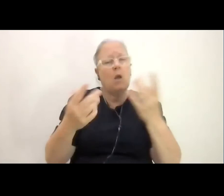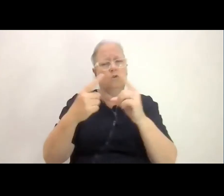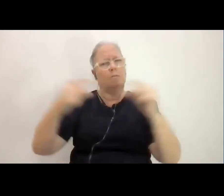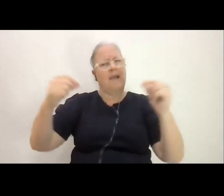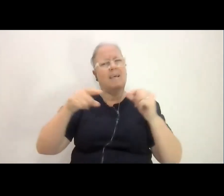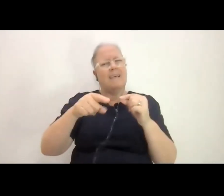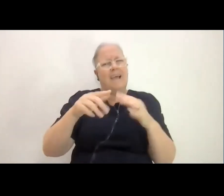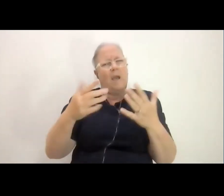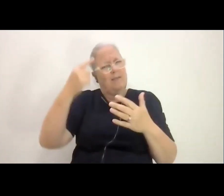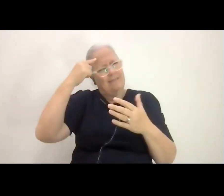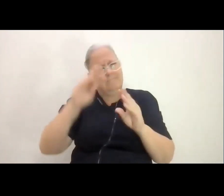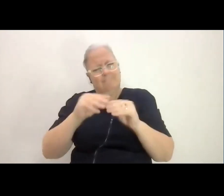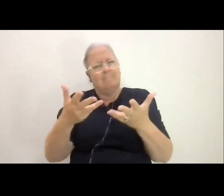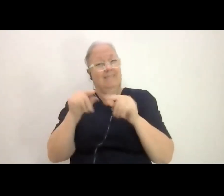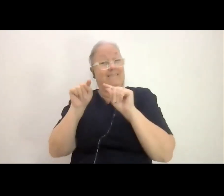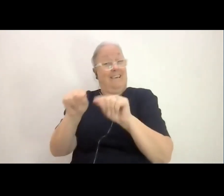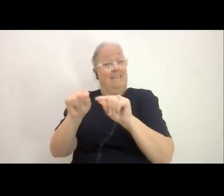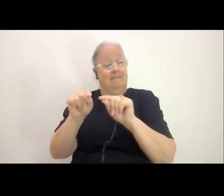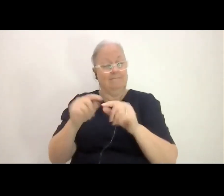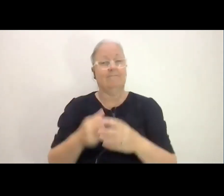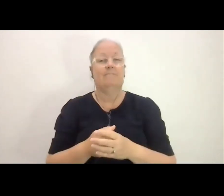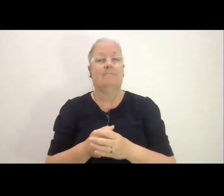this specifically.